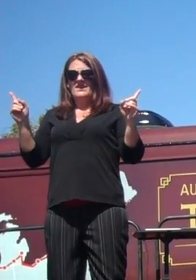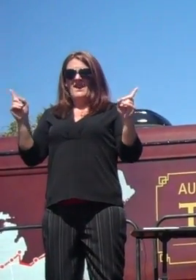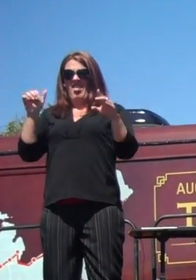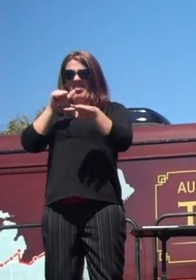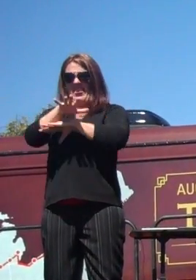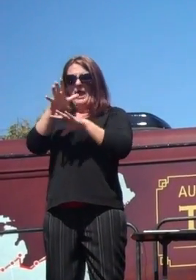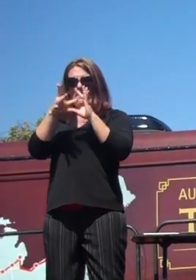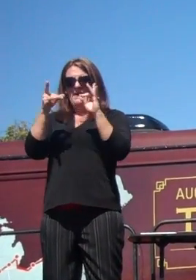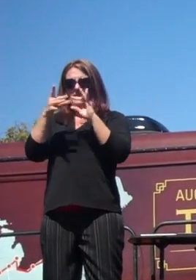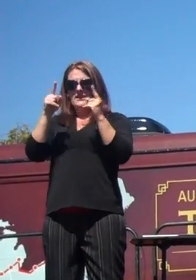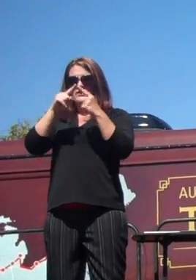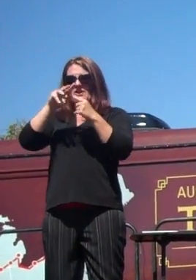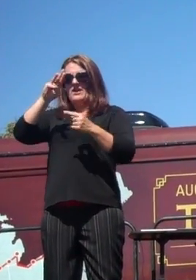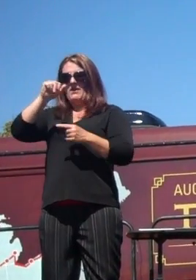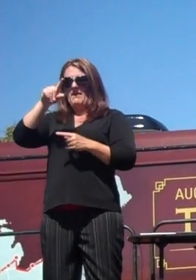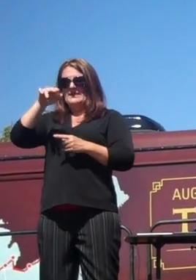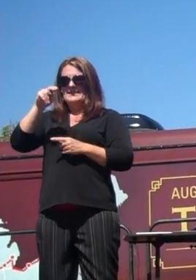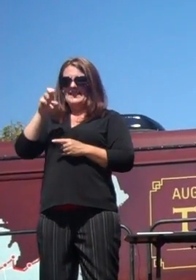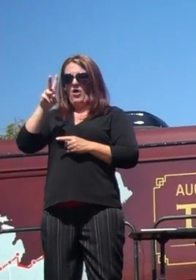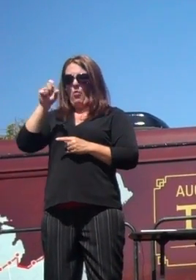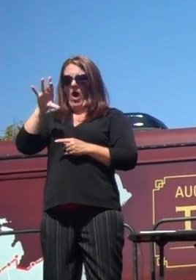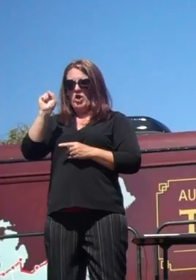to Maxine Waters.